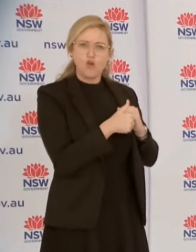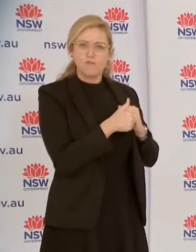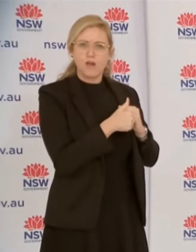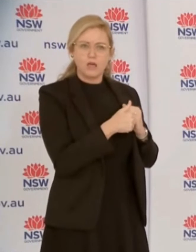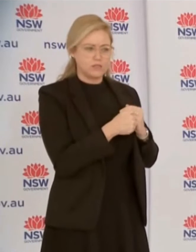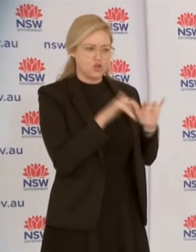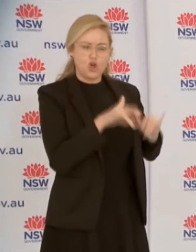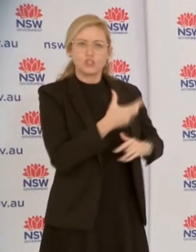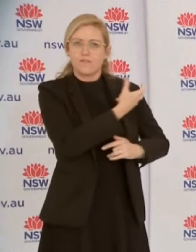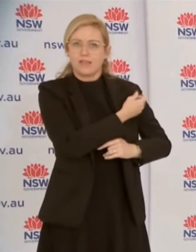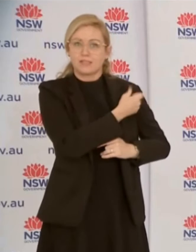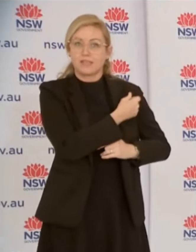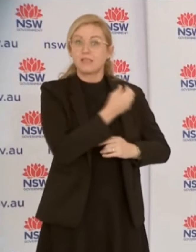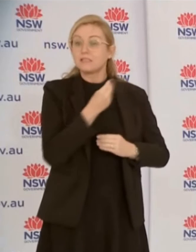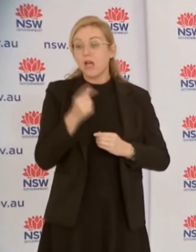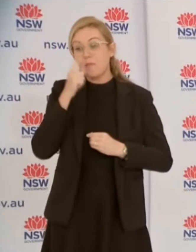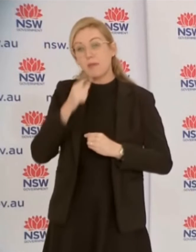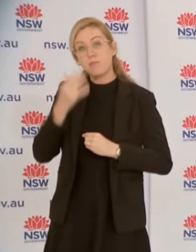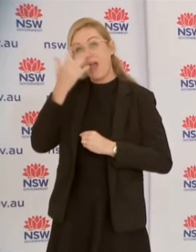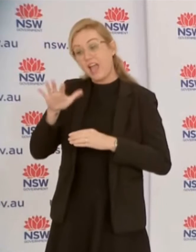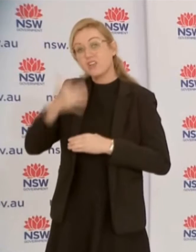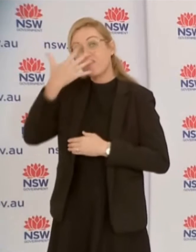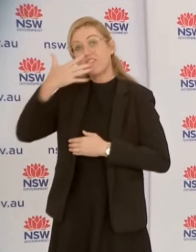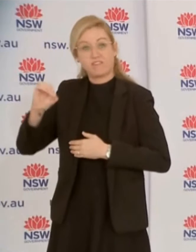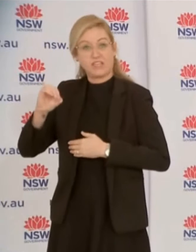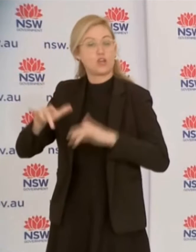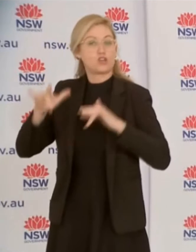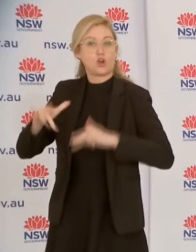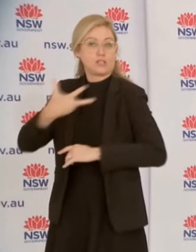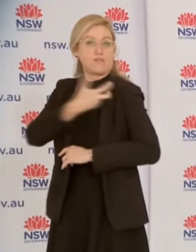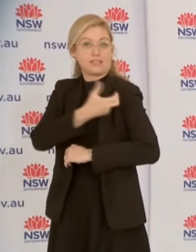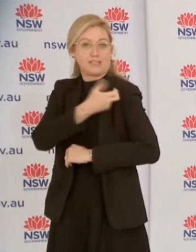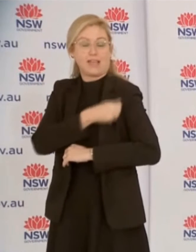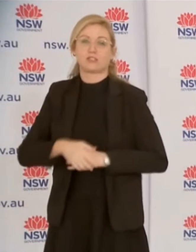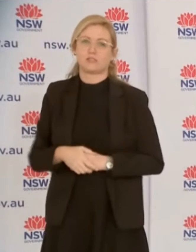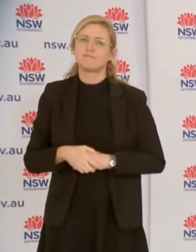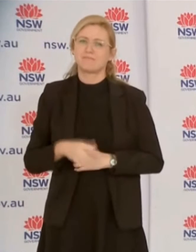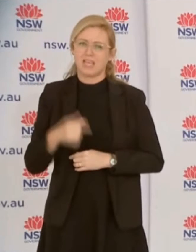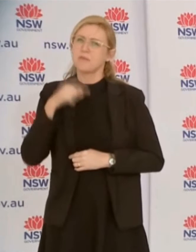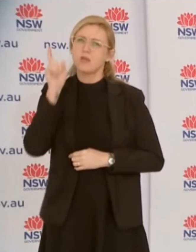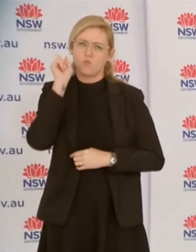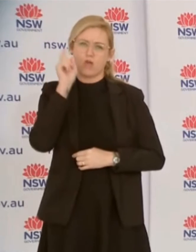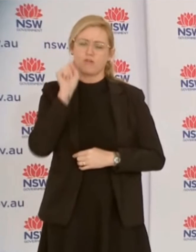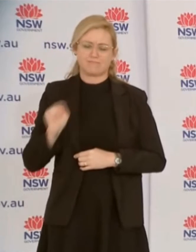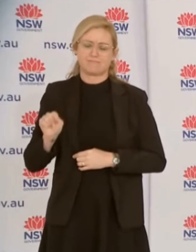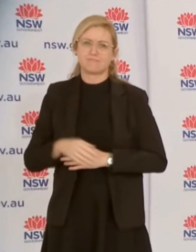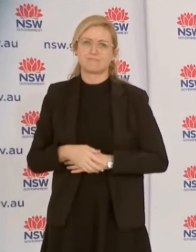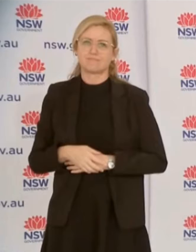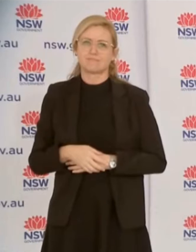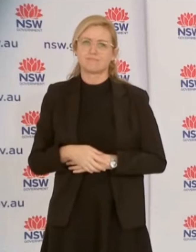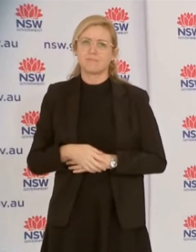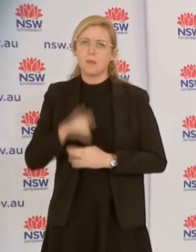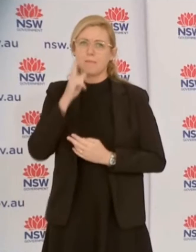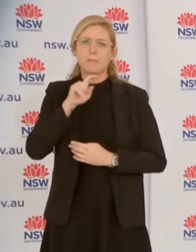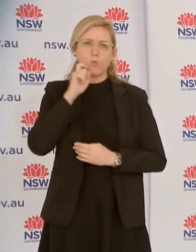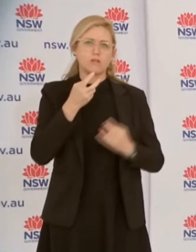plus people that haven't come forward for their vaccination. That's what concerns me, because we will see the deaths more